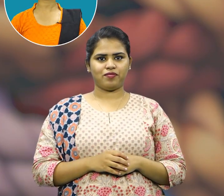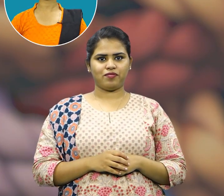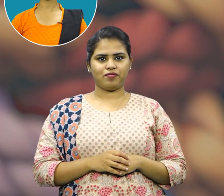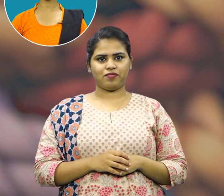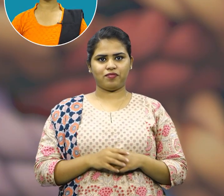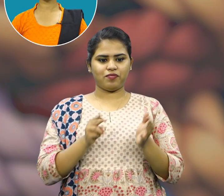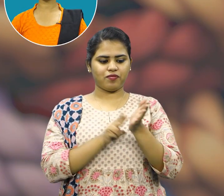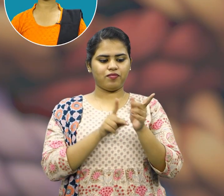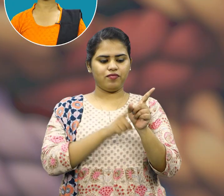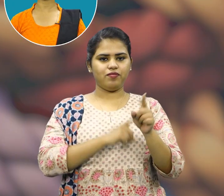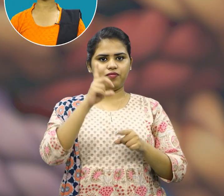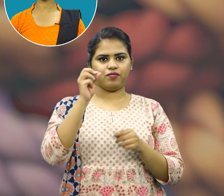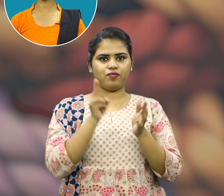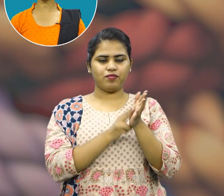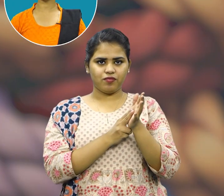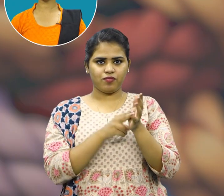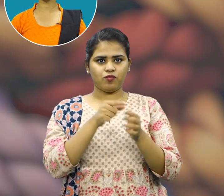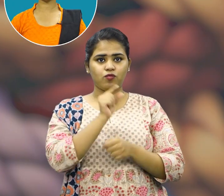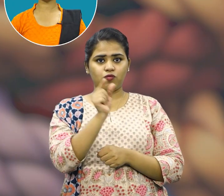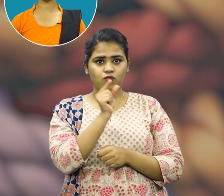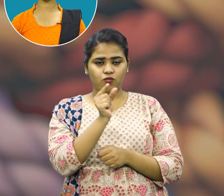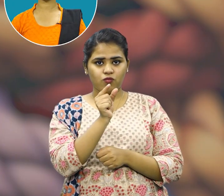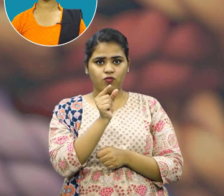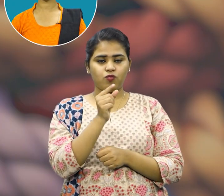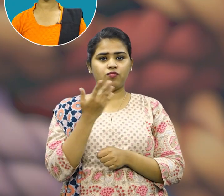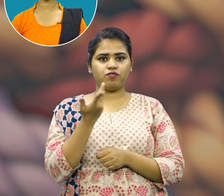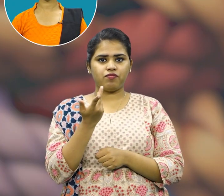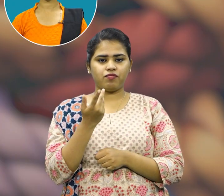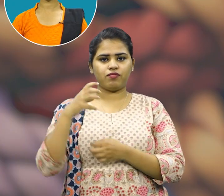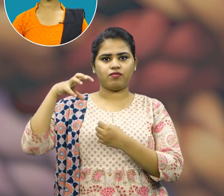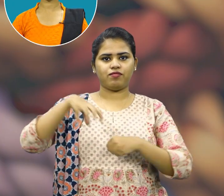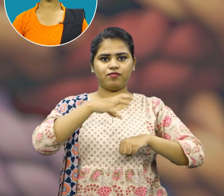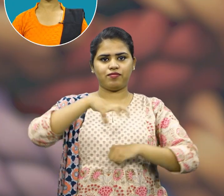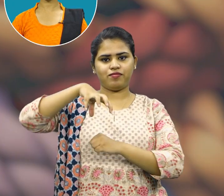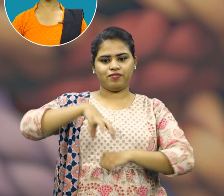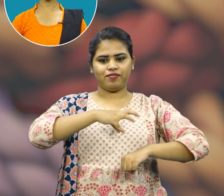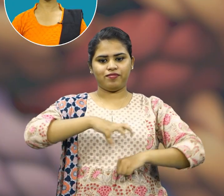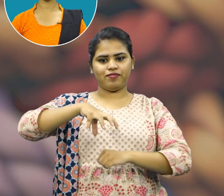Nylon is also used in making parachutes.